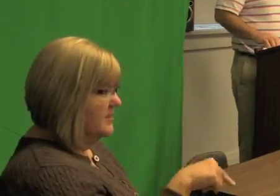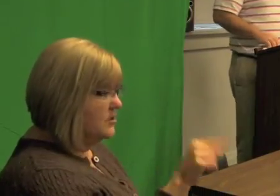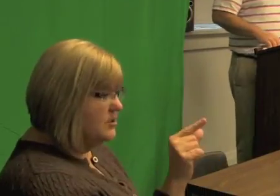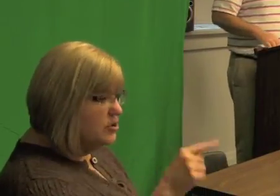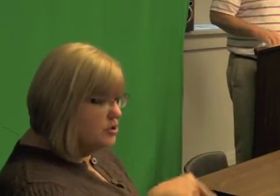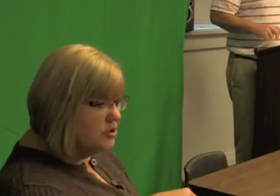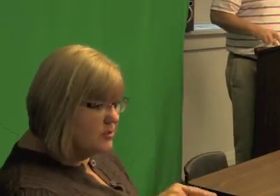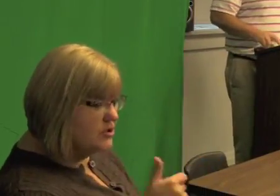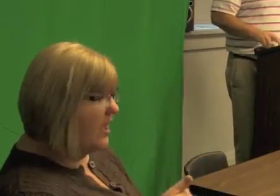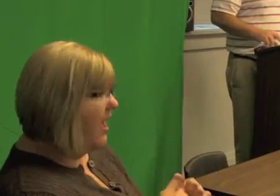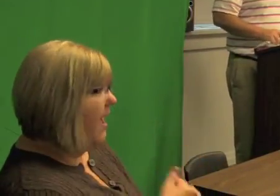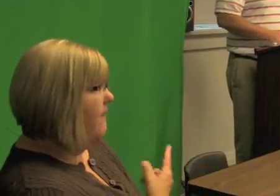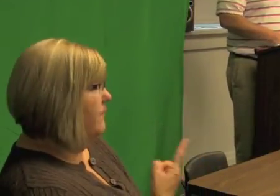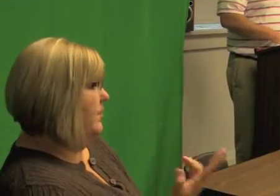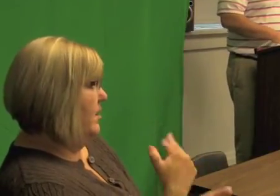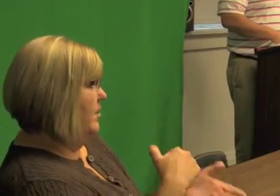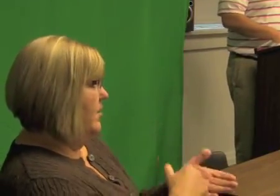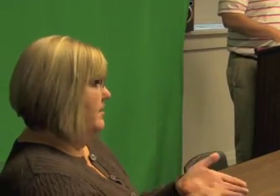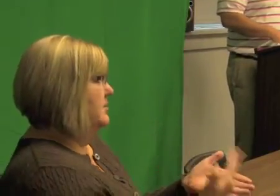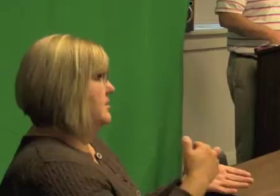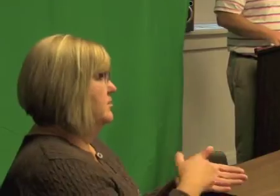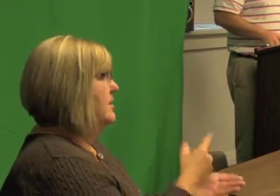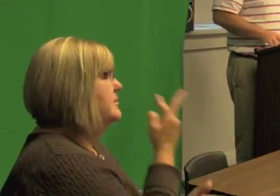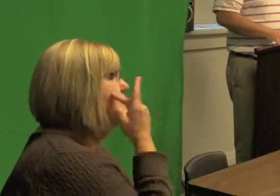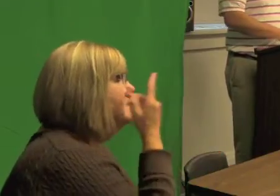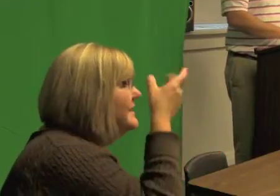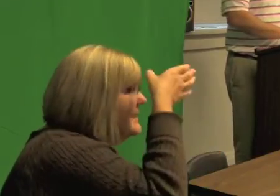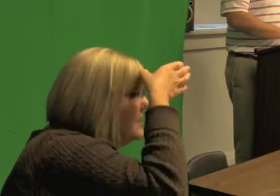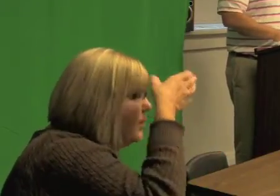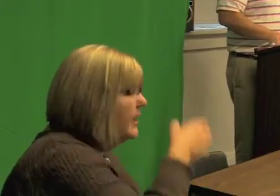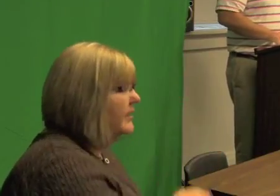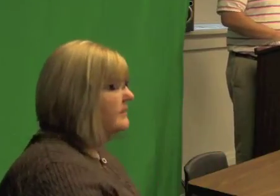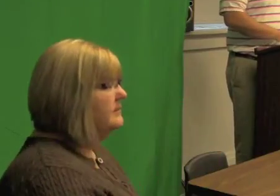over. Repetition, seeing the brand.